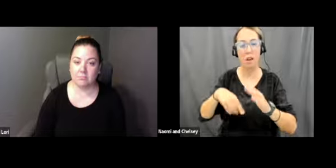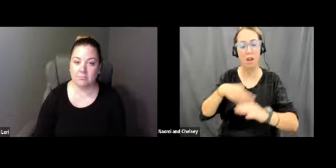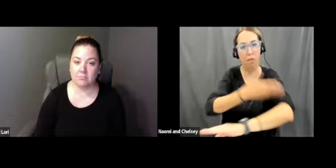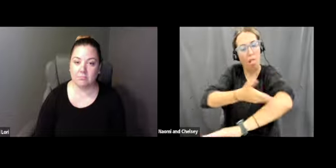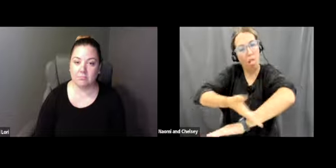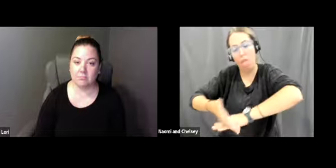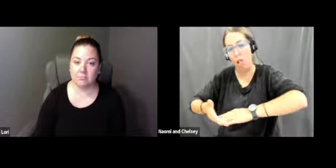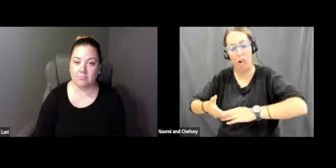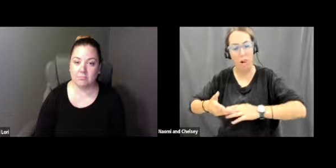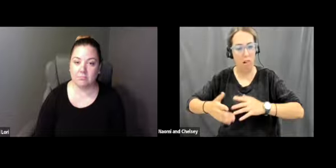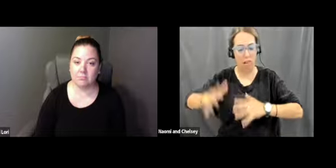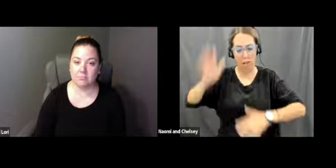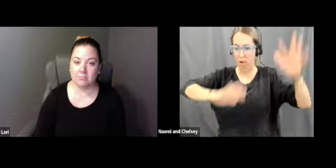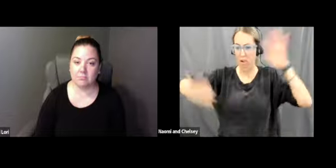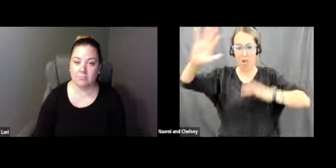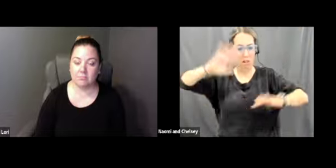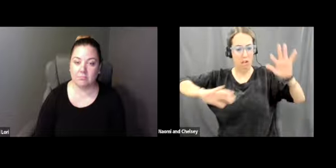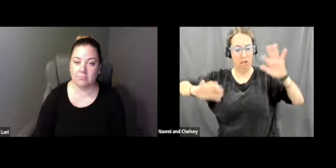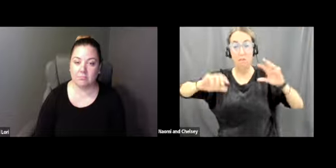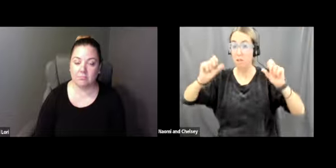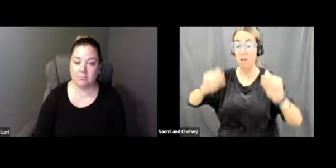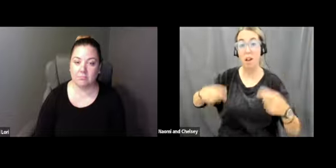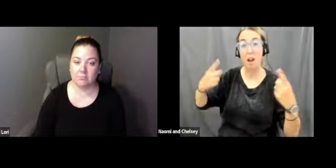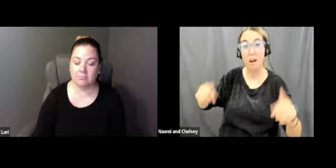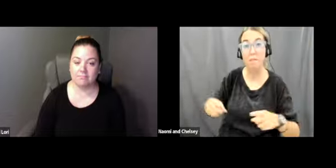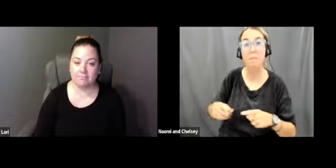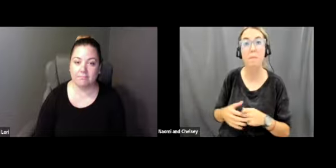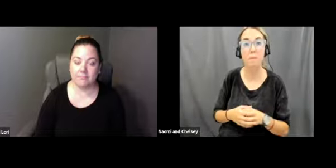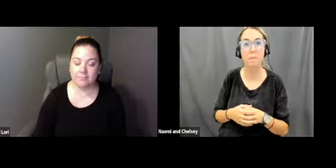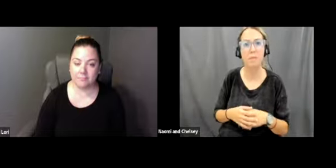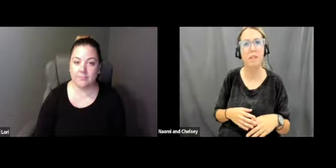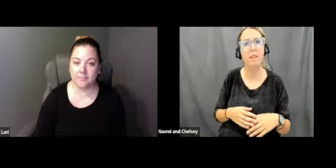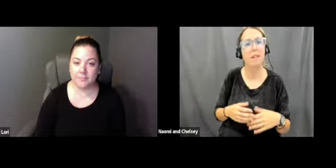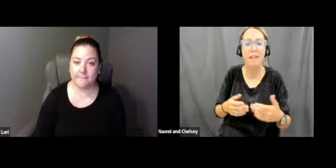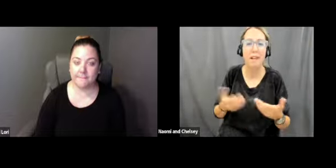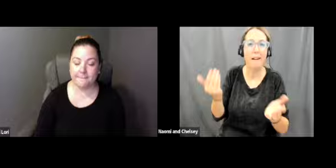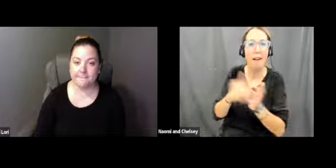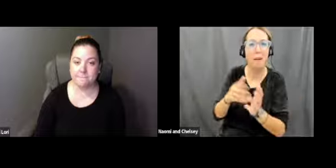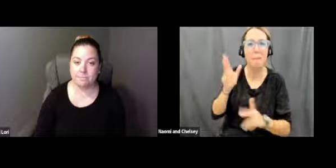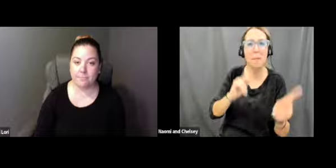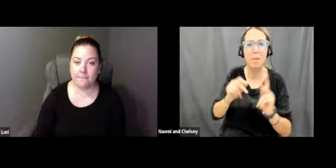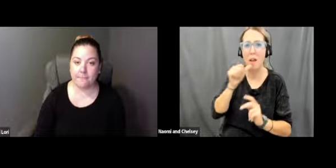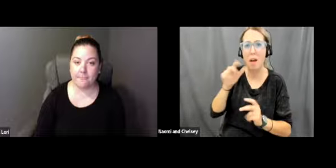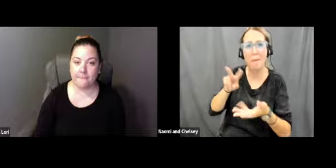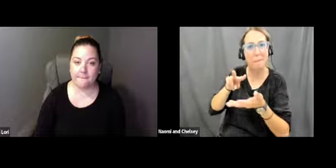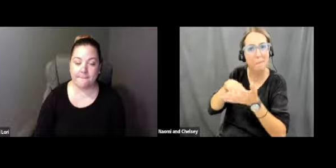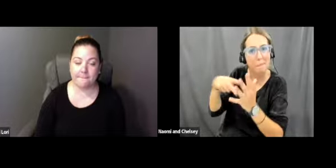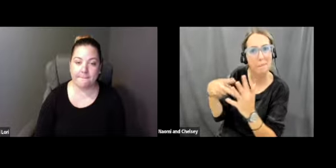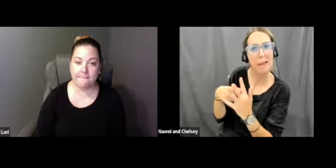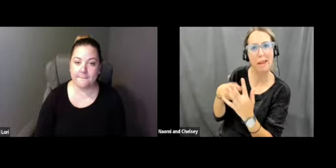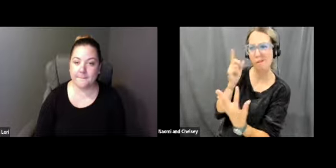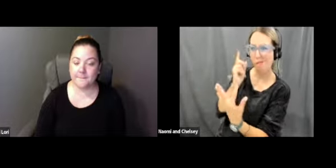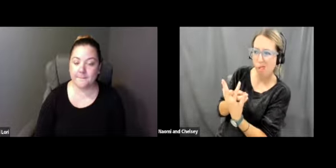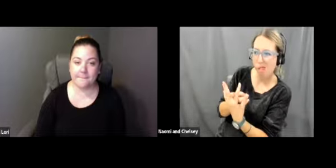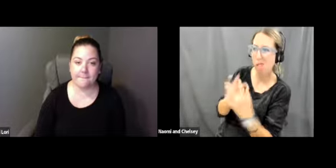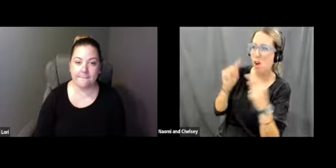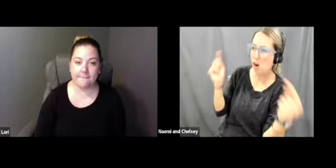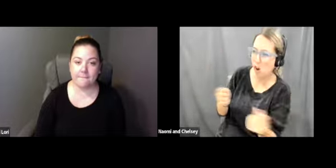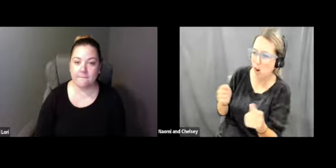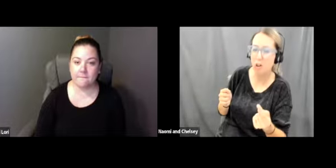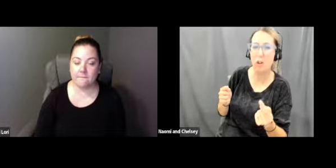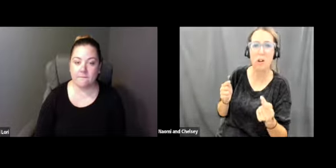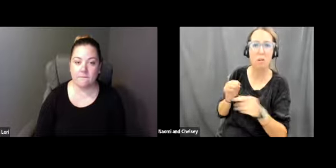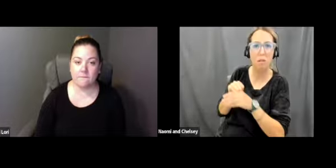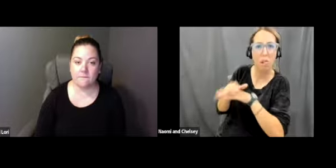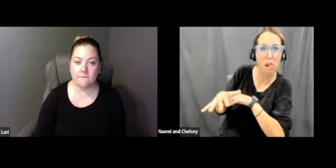be, even when people don't mean to be, you know, they don't mean to cause harm. The intent isn't there, but that doesn't remove